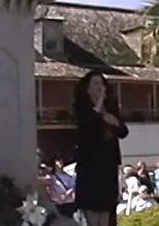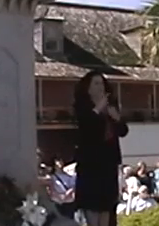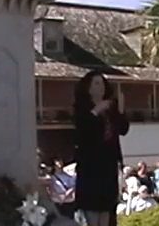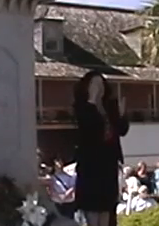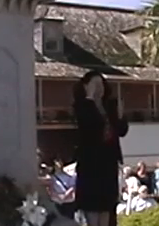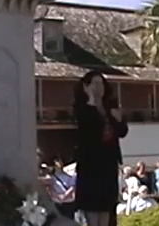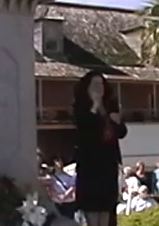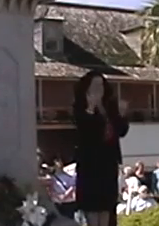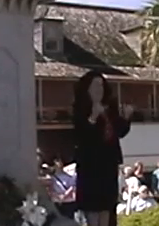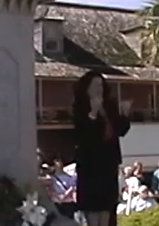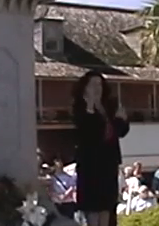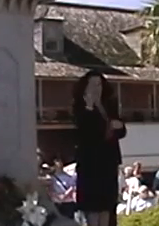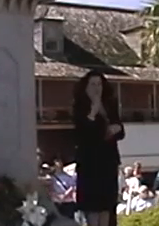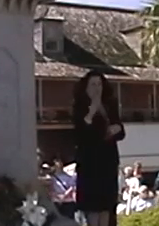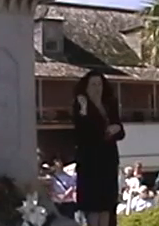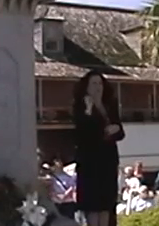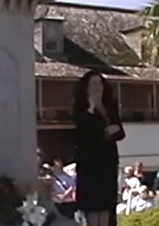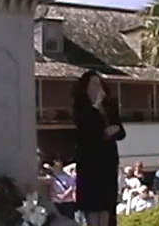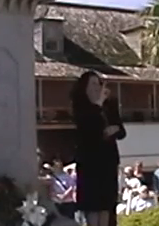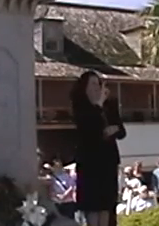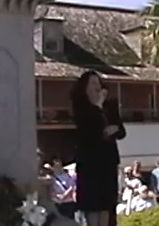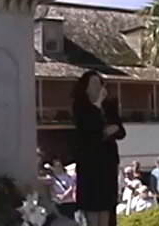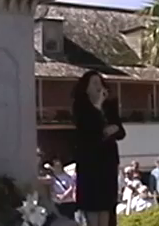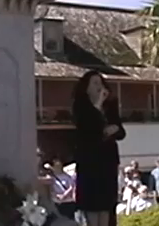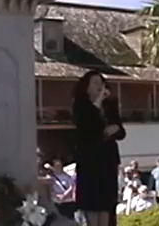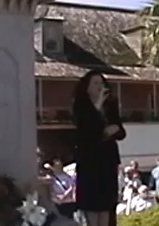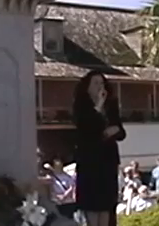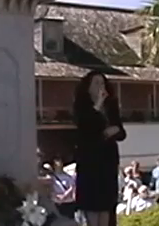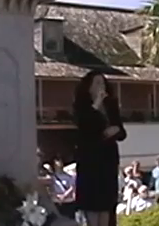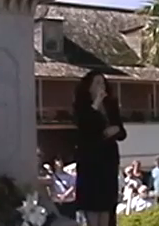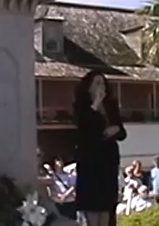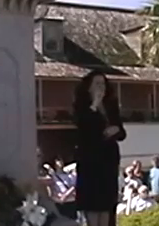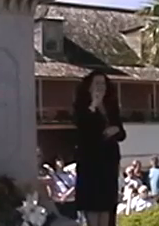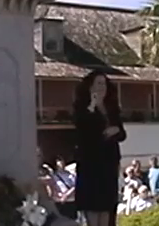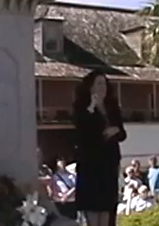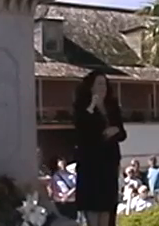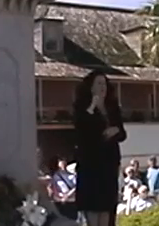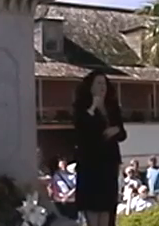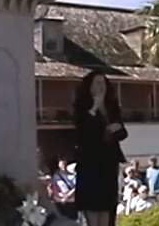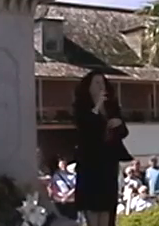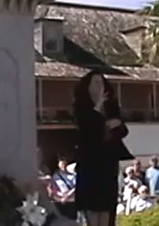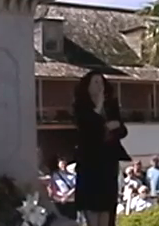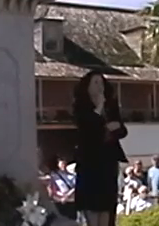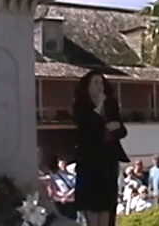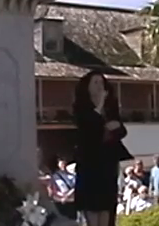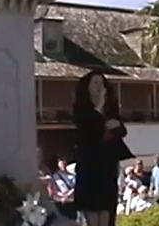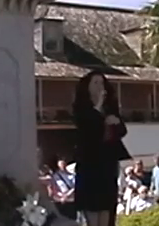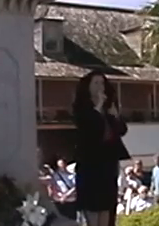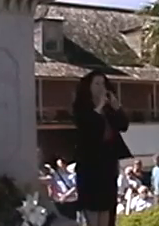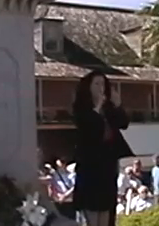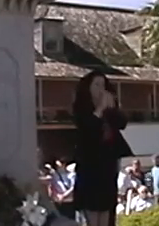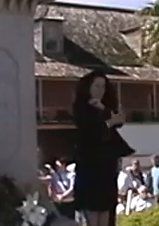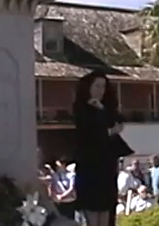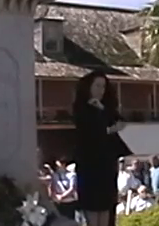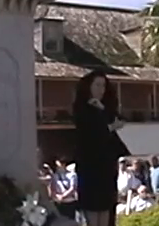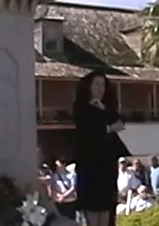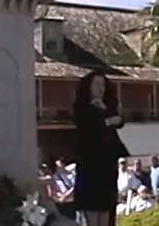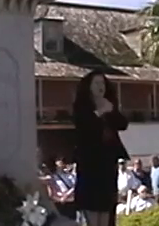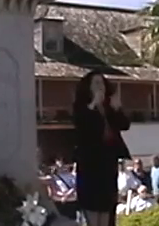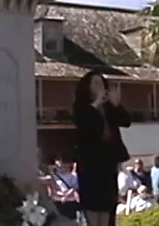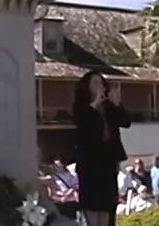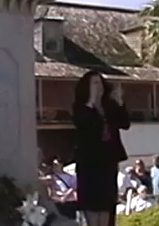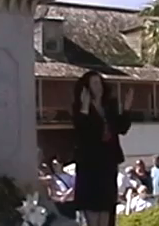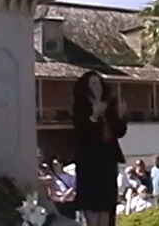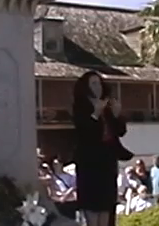the Spanish province of Valladolid. He was of noble ancestry and had been a